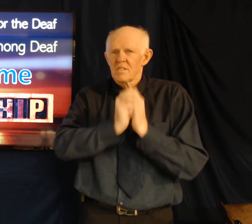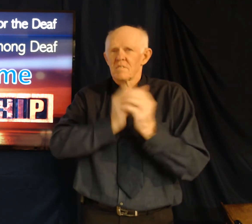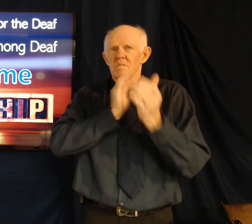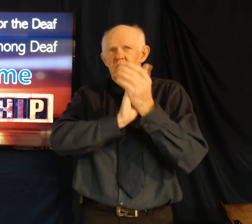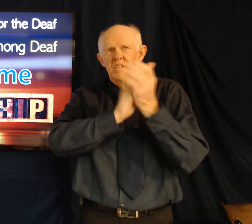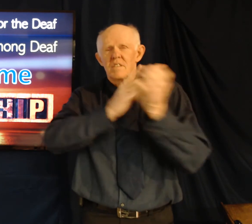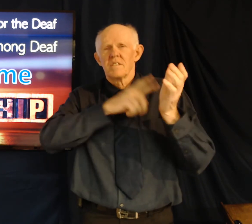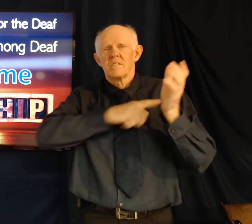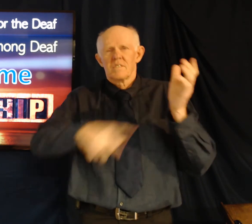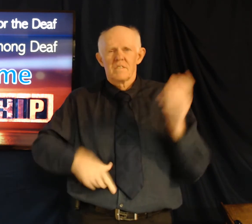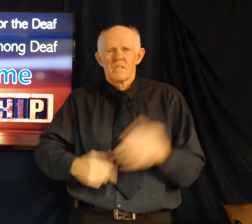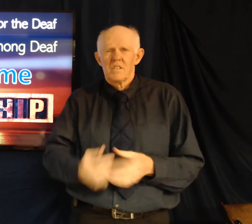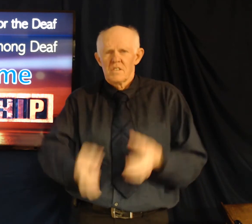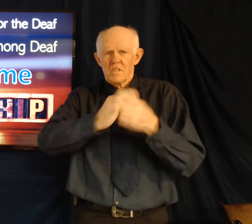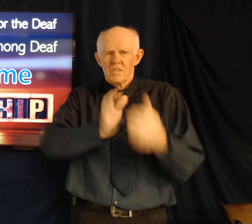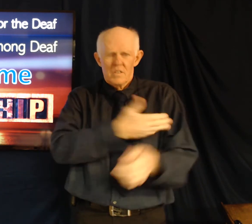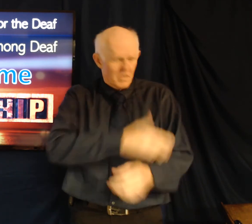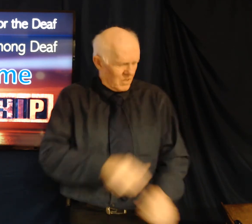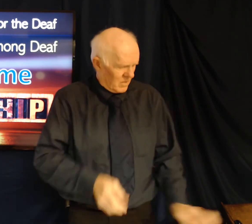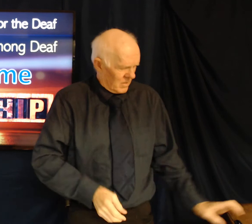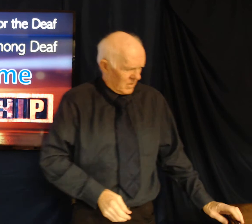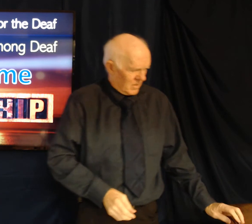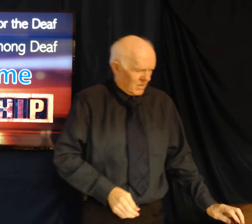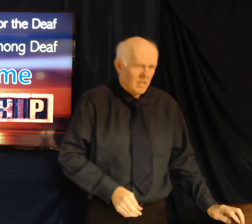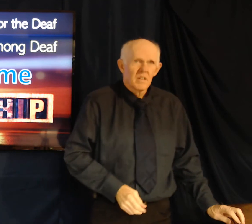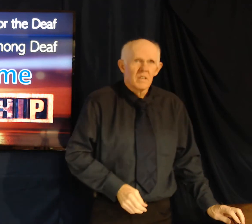Let's worship and praise the Lord. Let's join in singing.